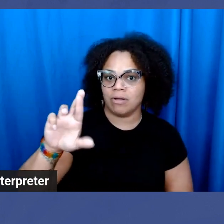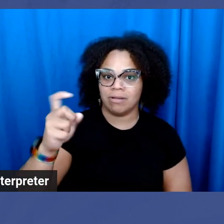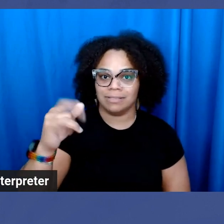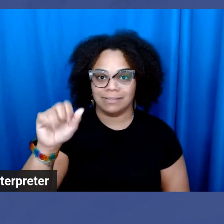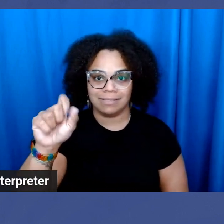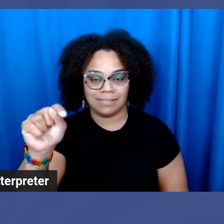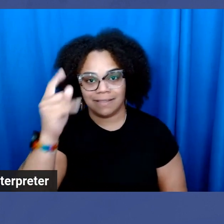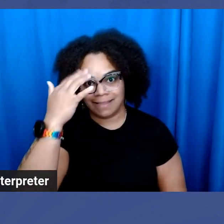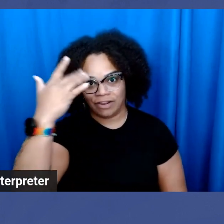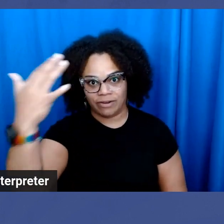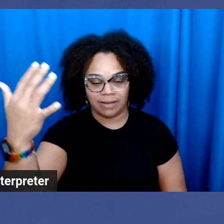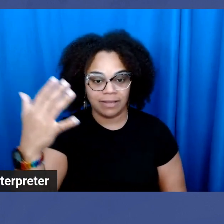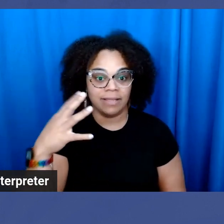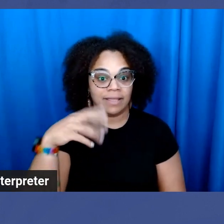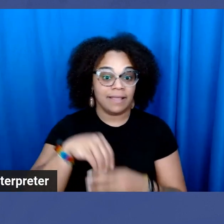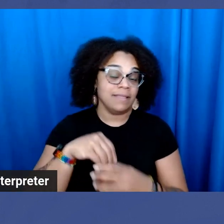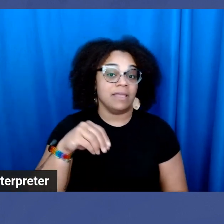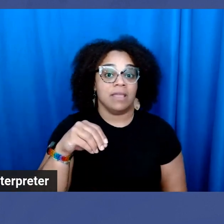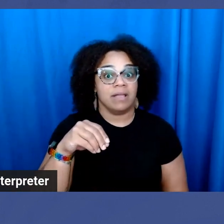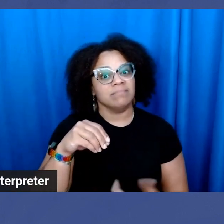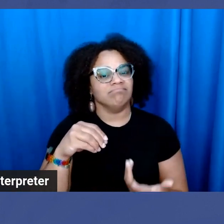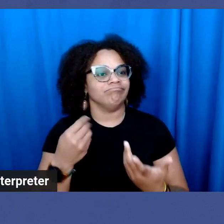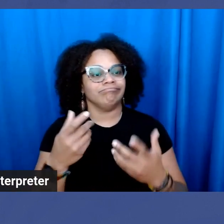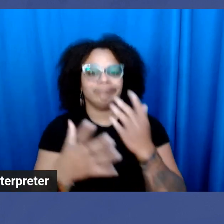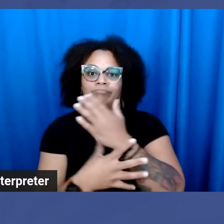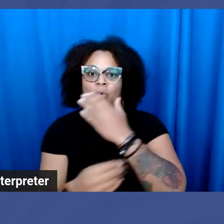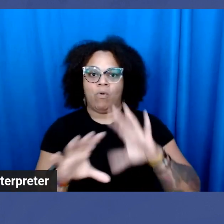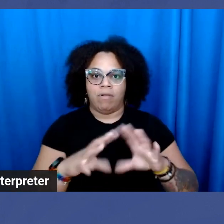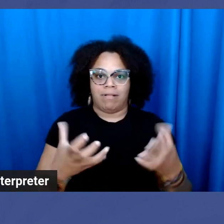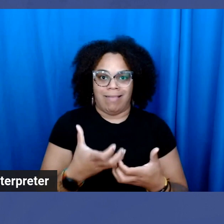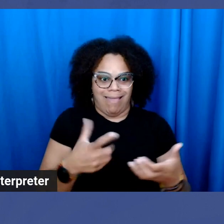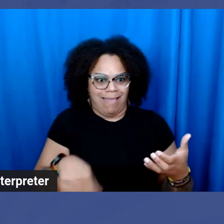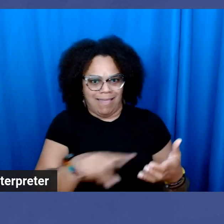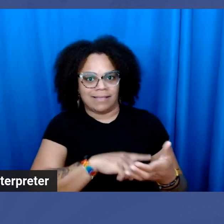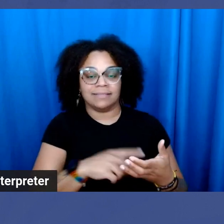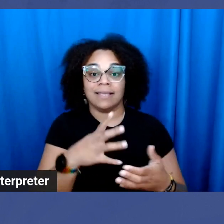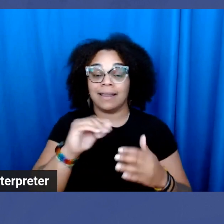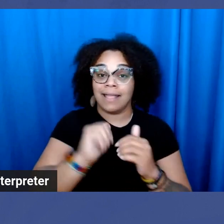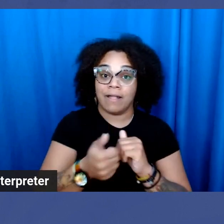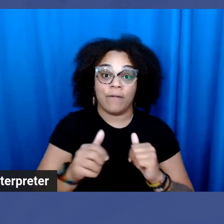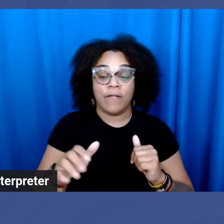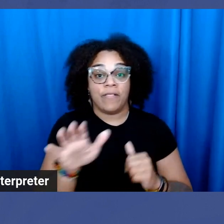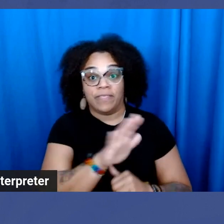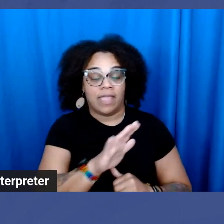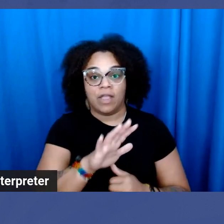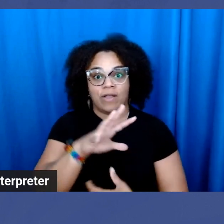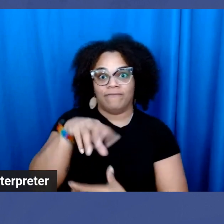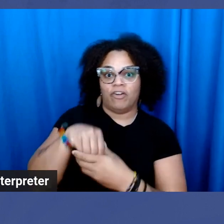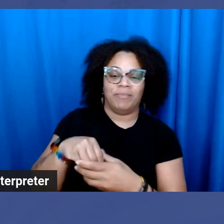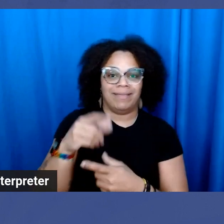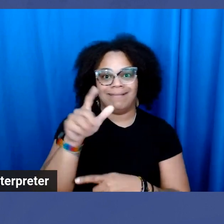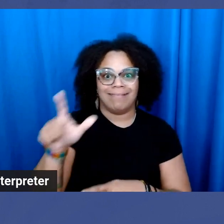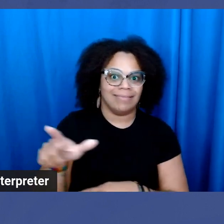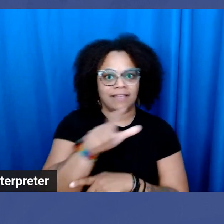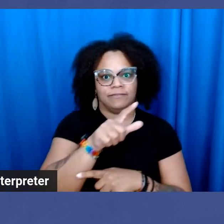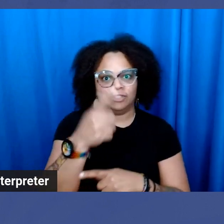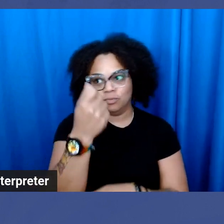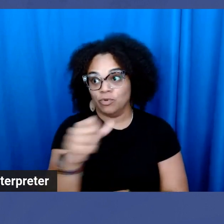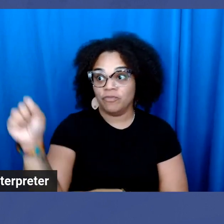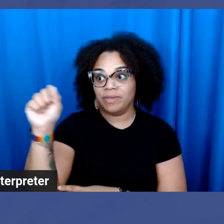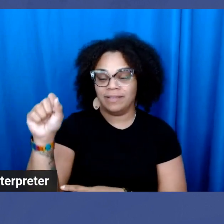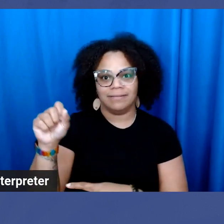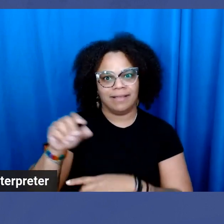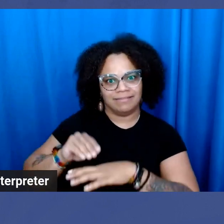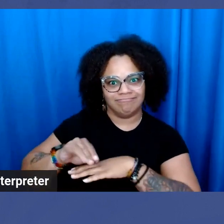lumpen proletariat or underclass, and how their presence in leftist movements has the potential to change colonial and heteronormative